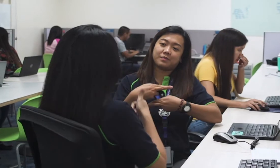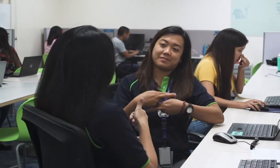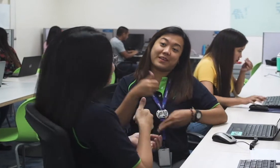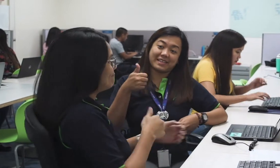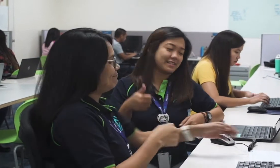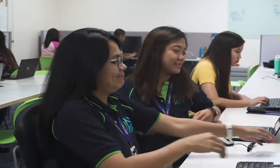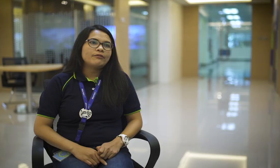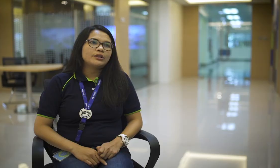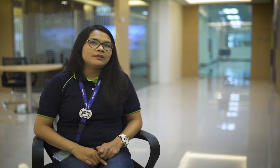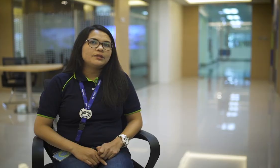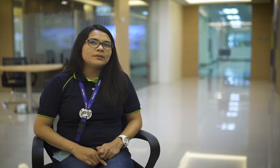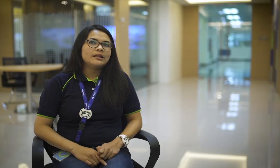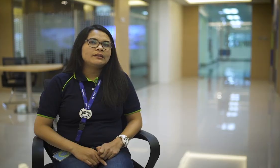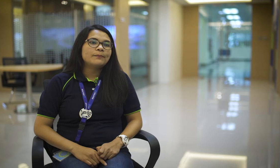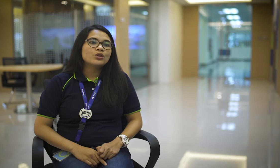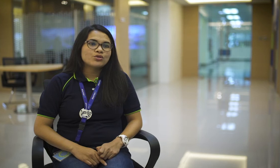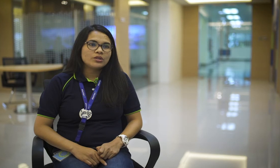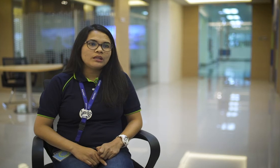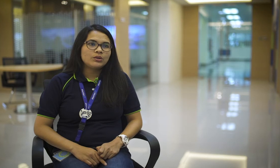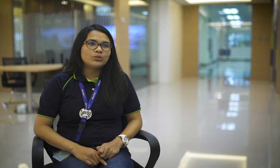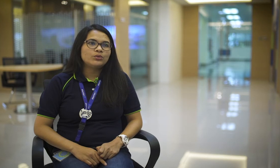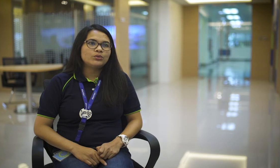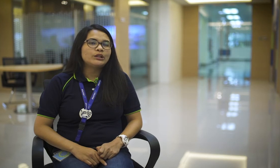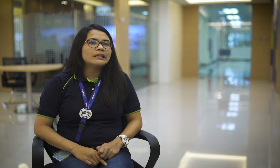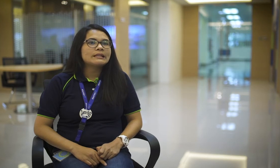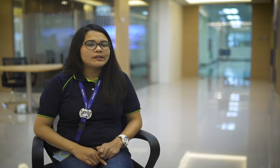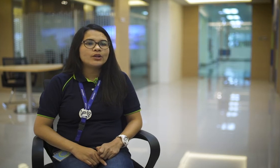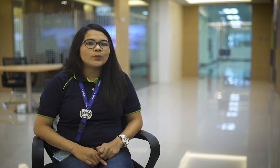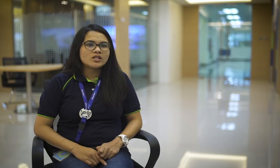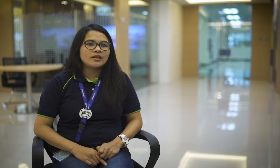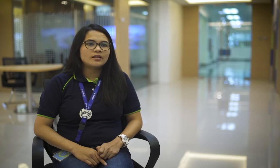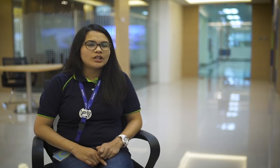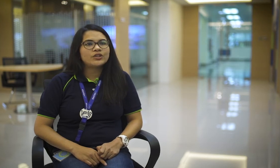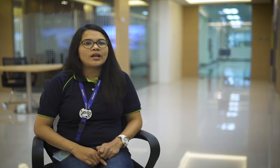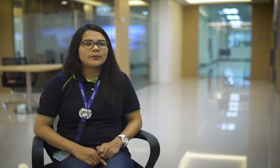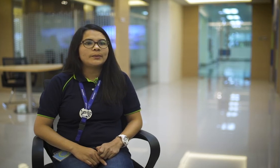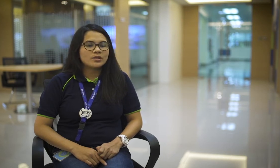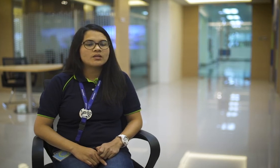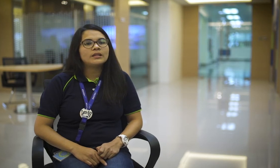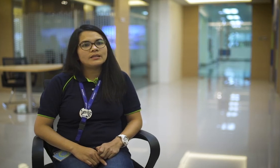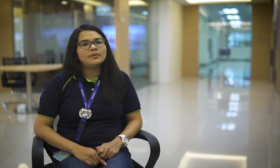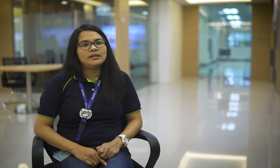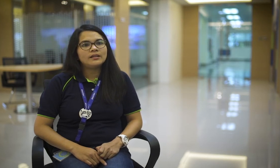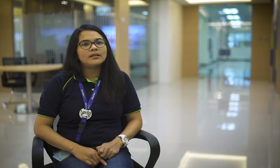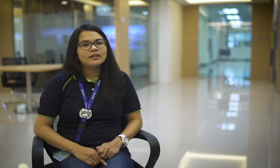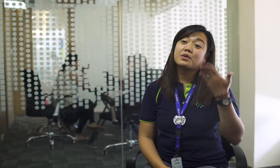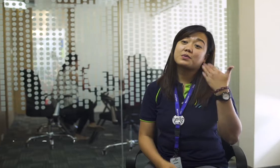family for giving me an opportunity to learn sign language and interact with a person with disability.